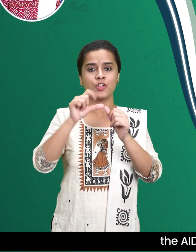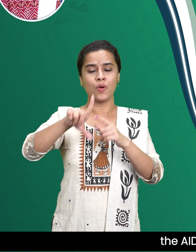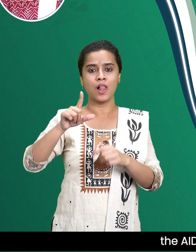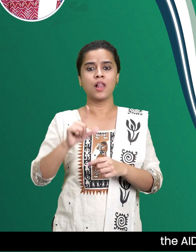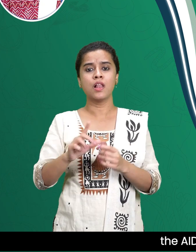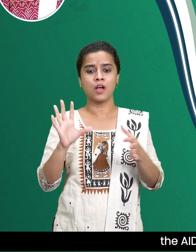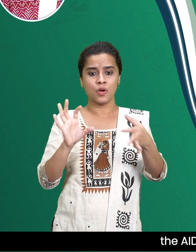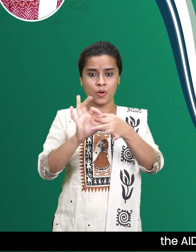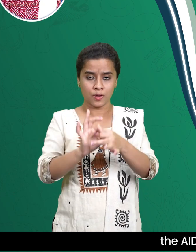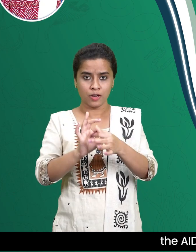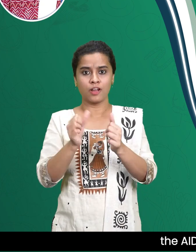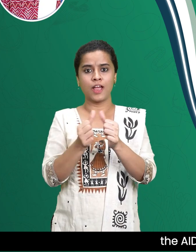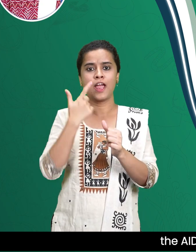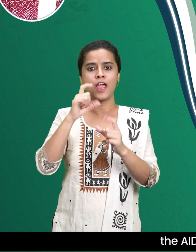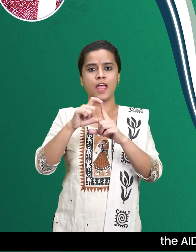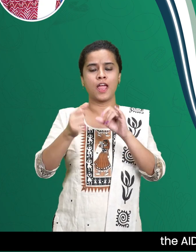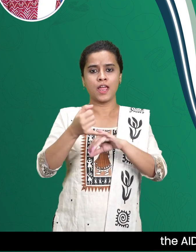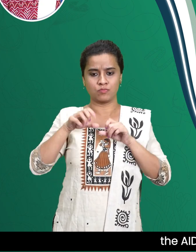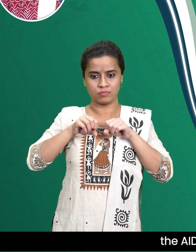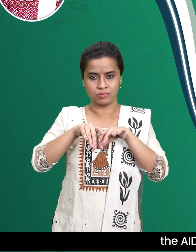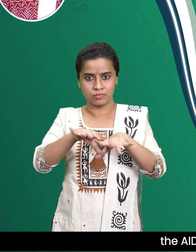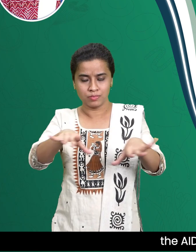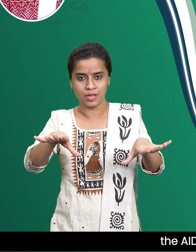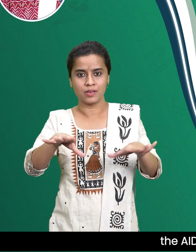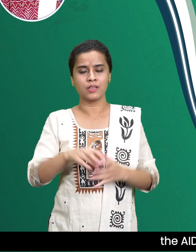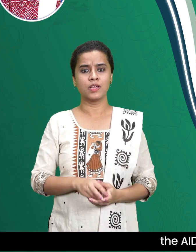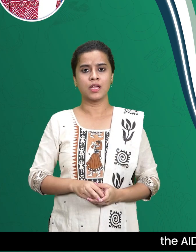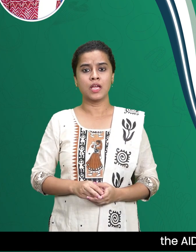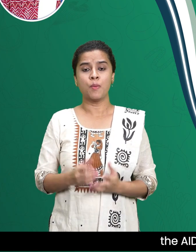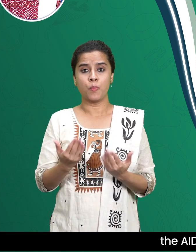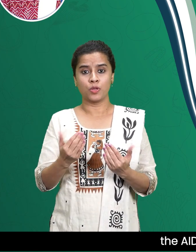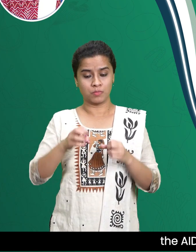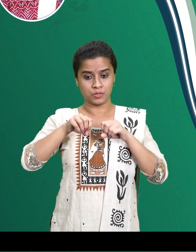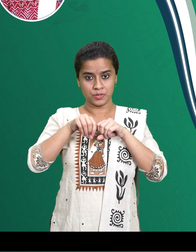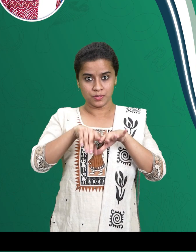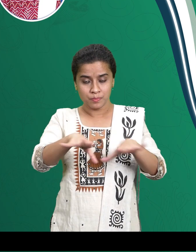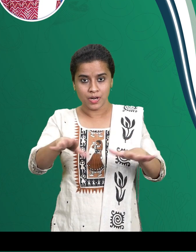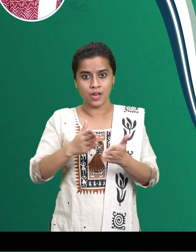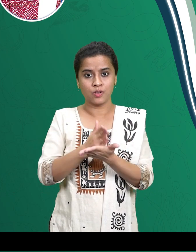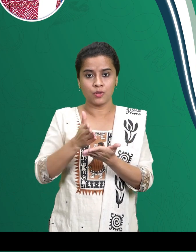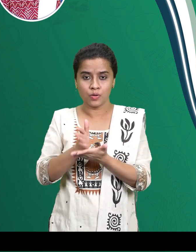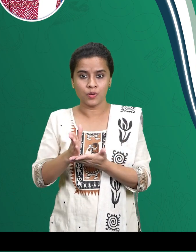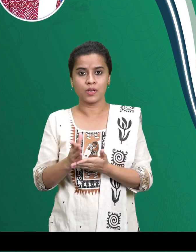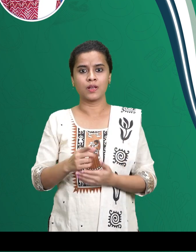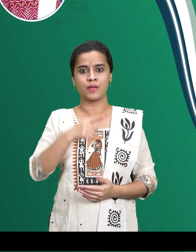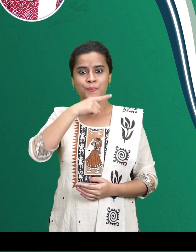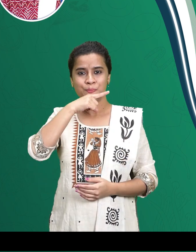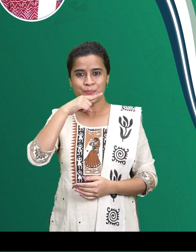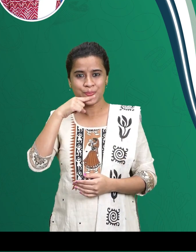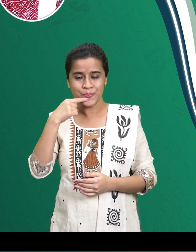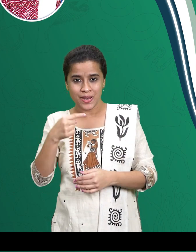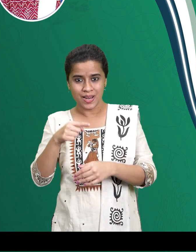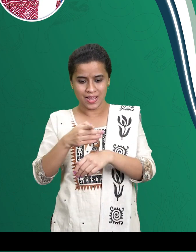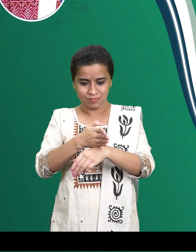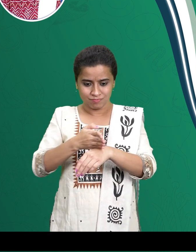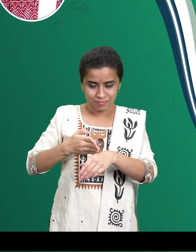Aids Aids Aids Aids Aids Aids spread through blood-to-blood contact with